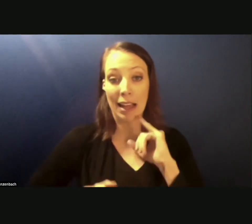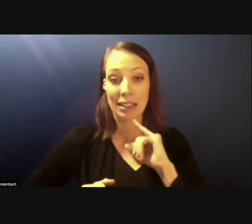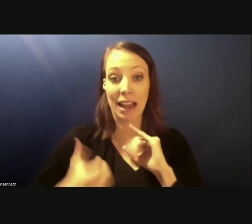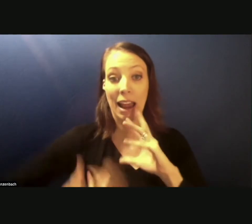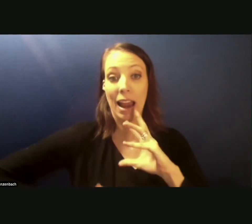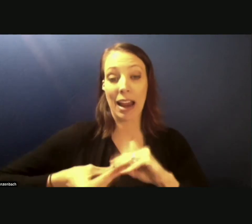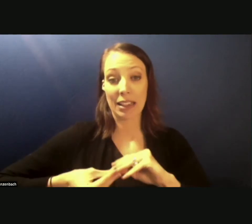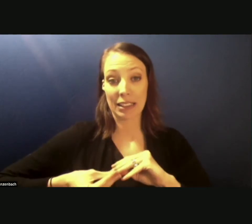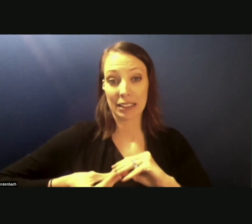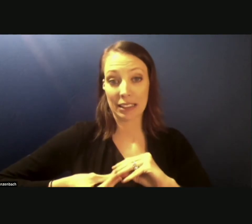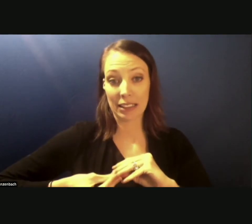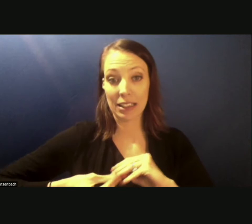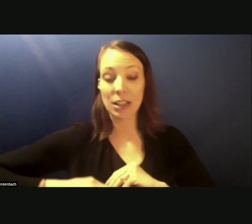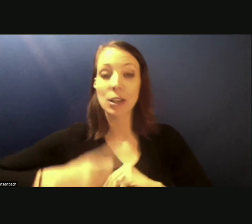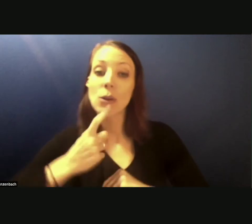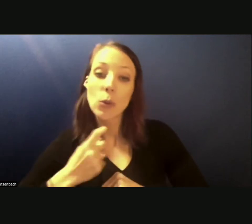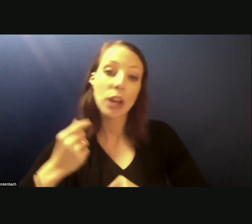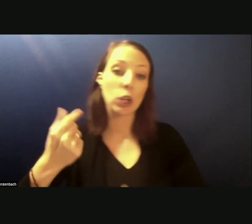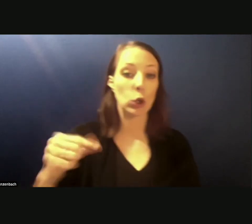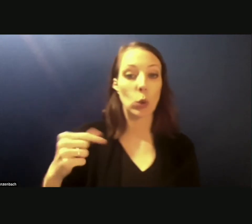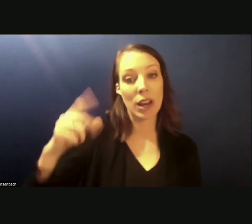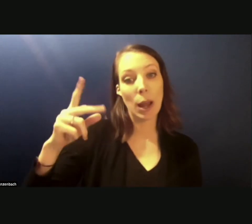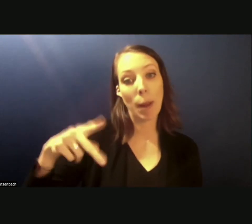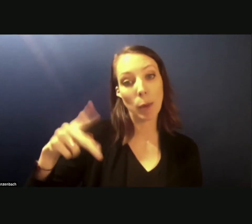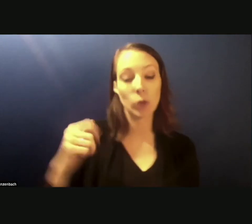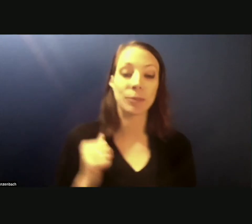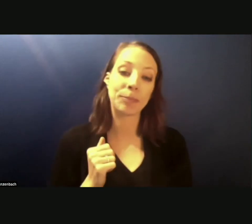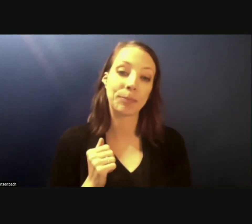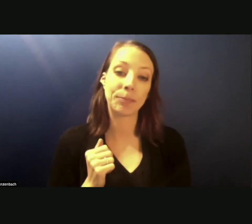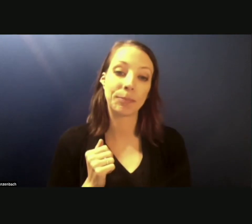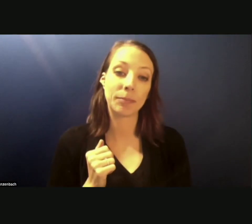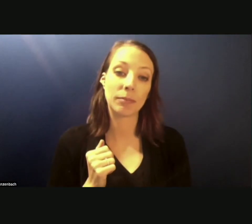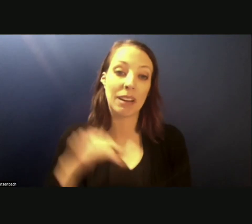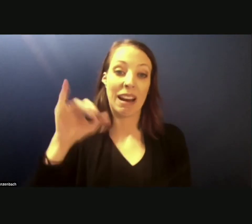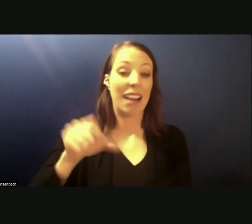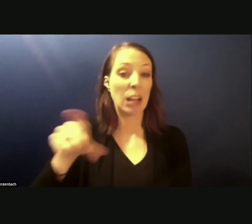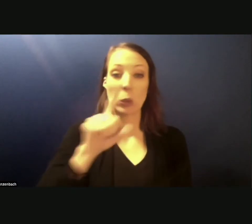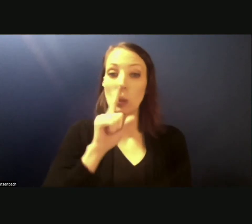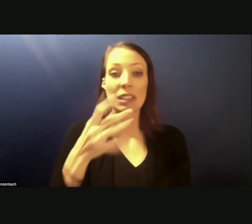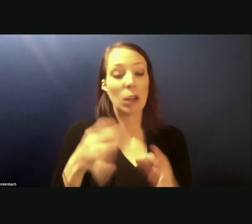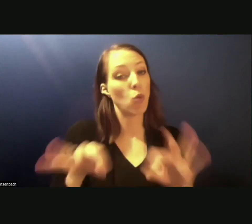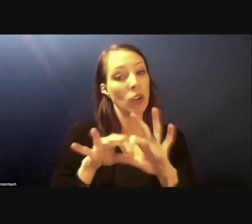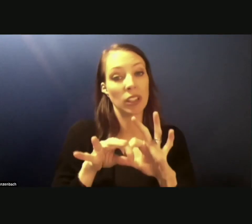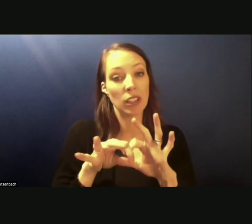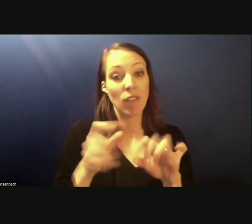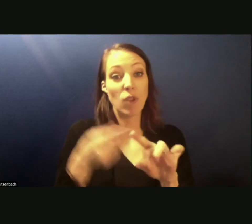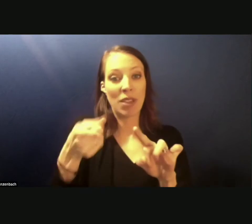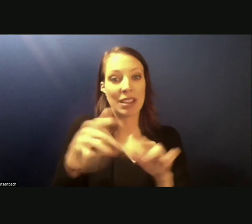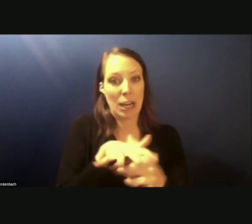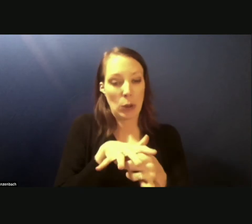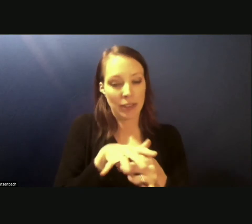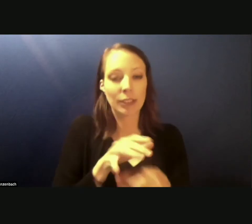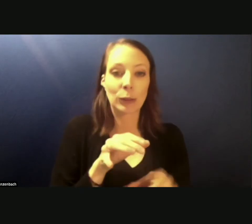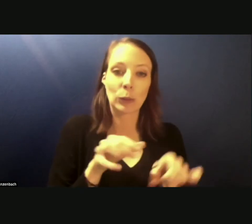added like red, green pepper. And that's really important from this area as a